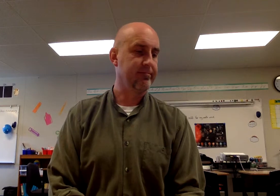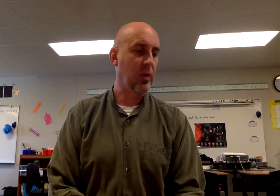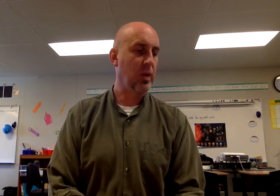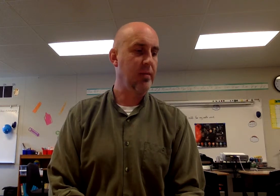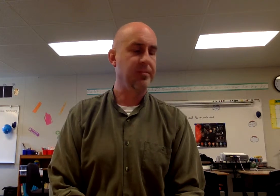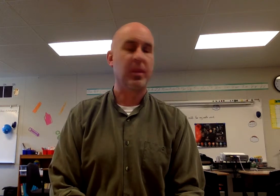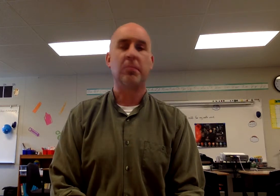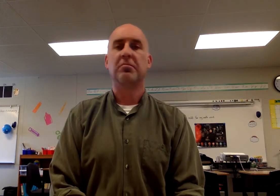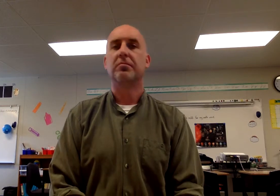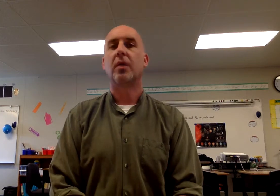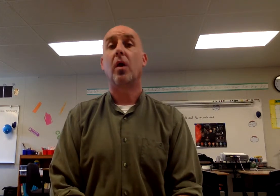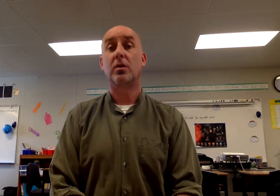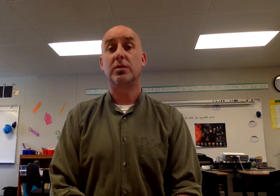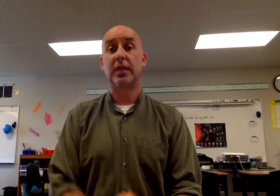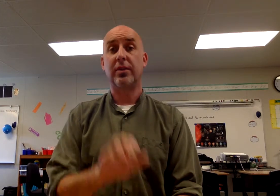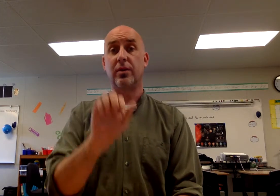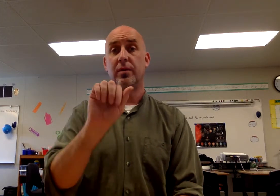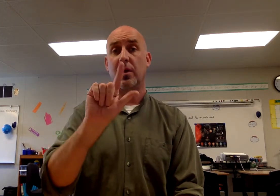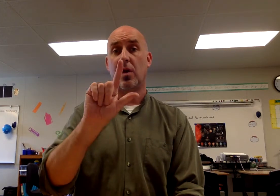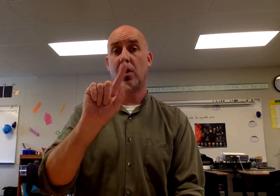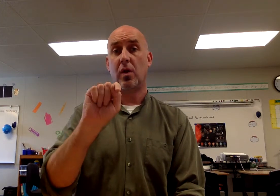Okay. Altogether,